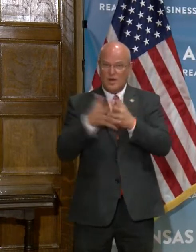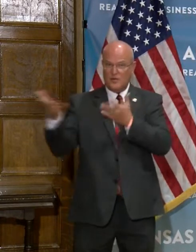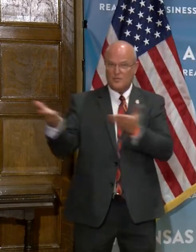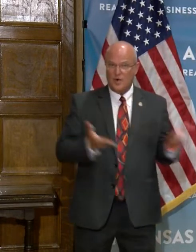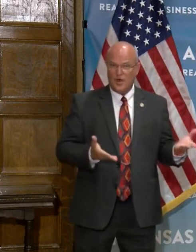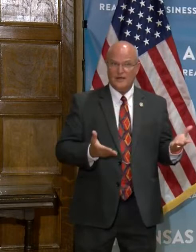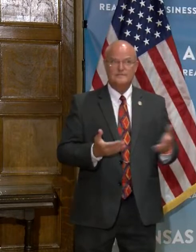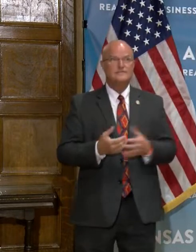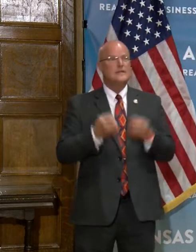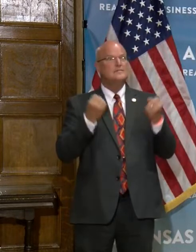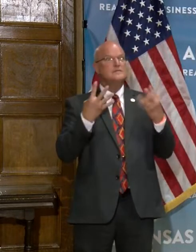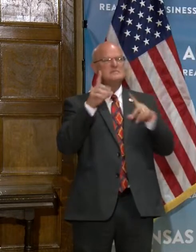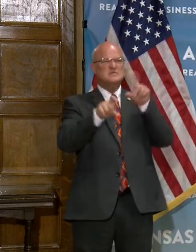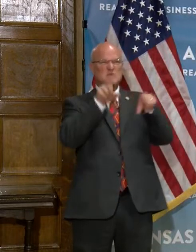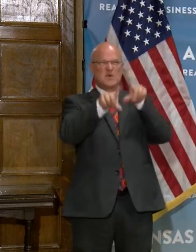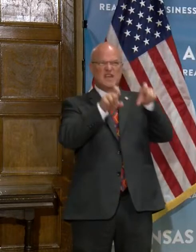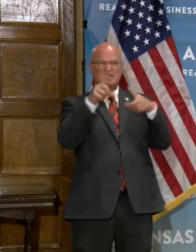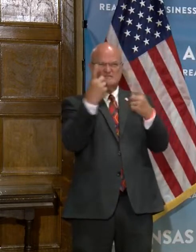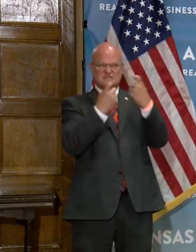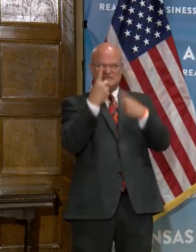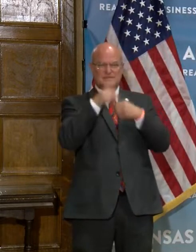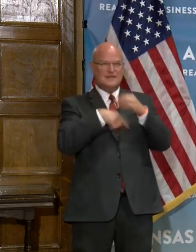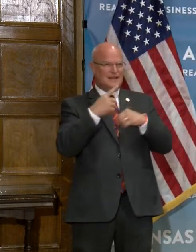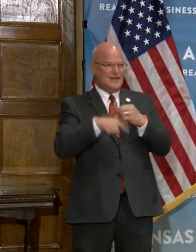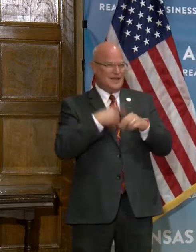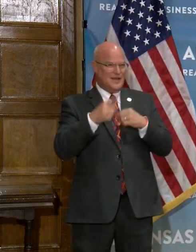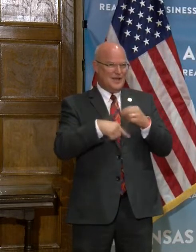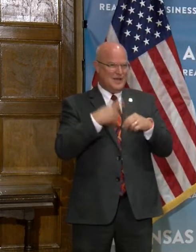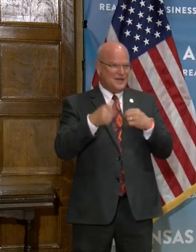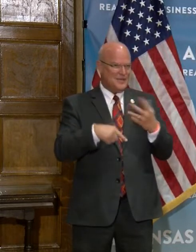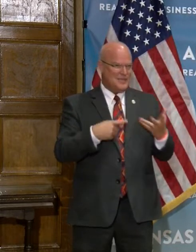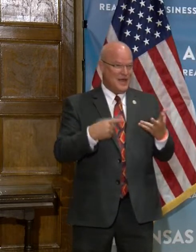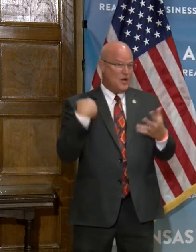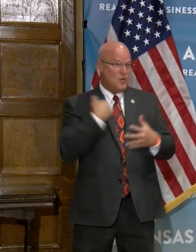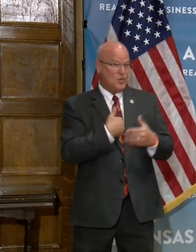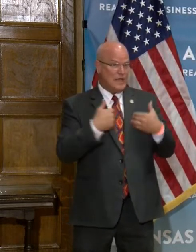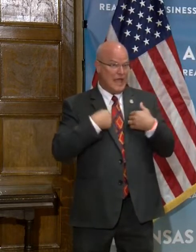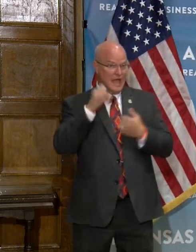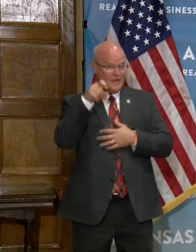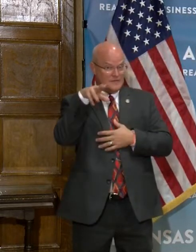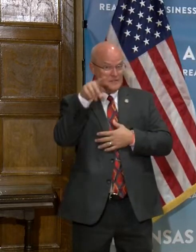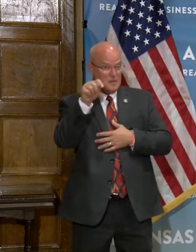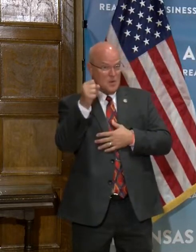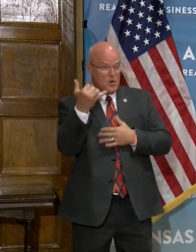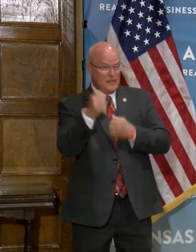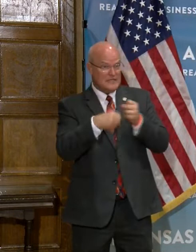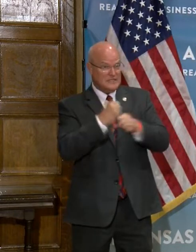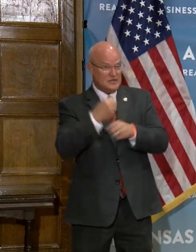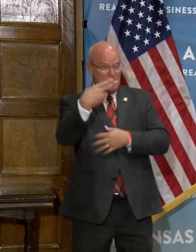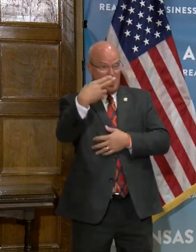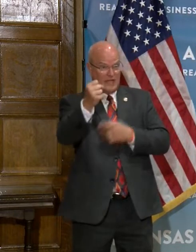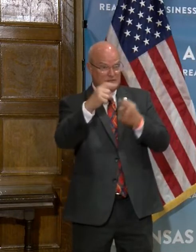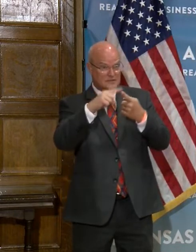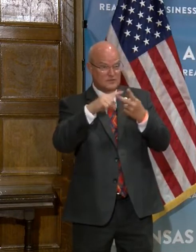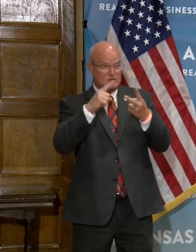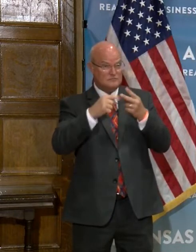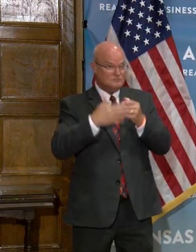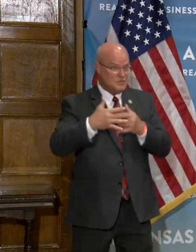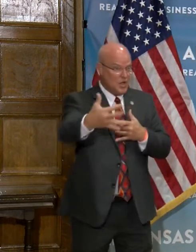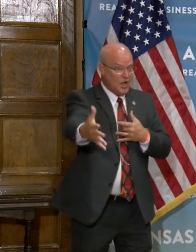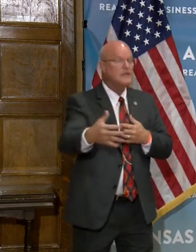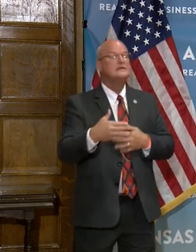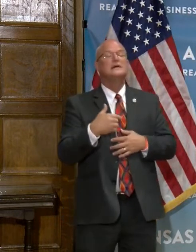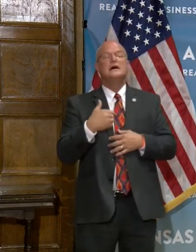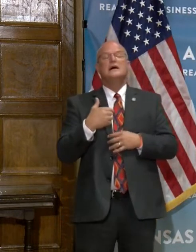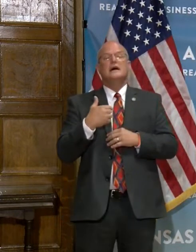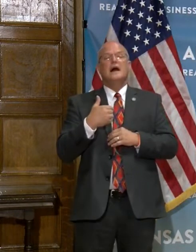I'm getting a lot of questions about are we going to have sports this year in high school and beyond. Of course,